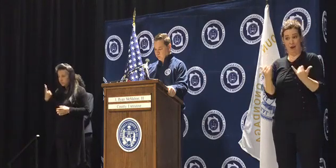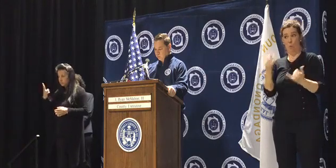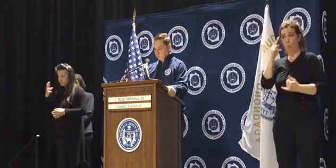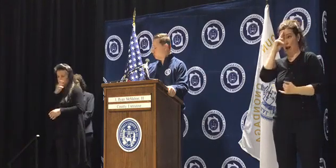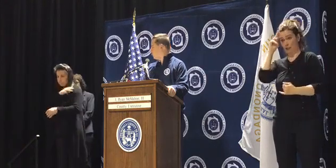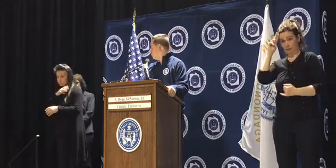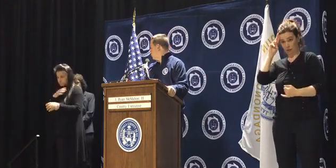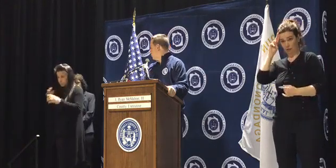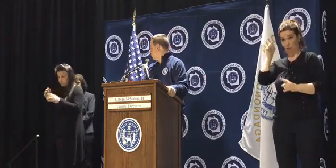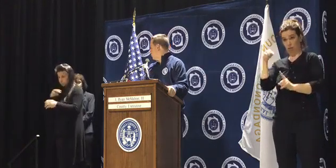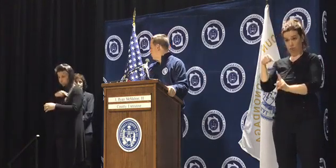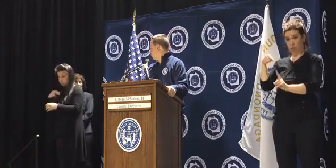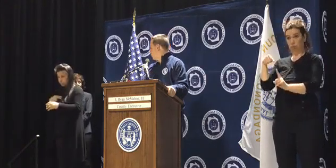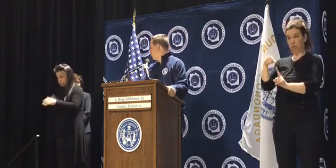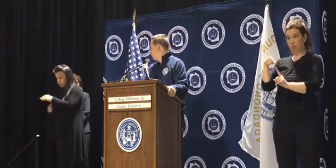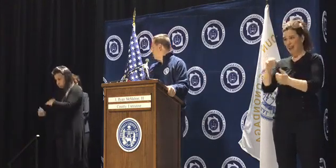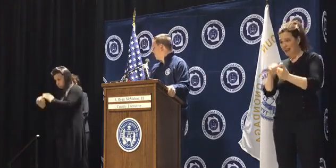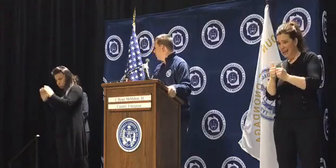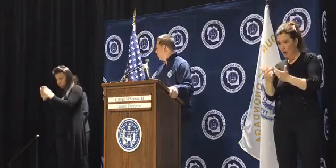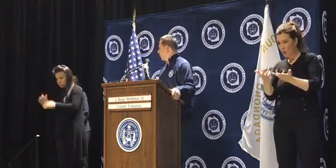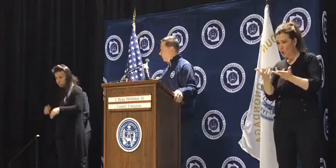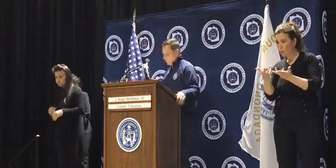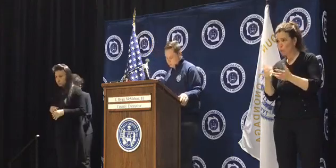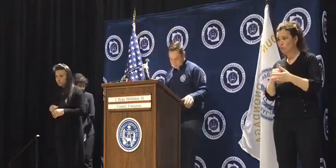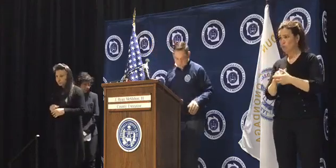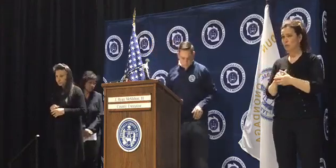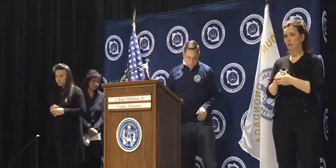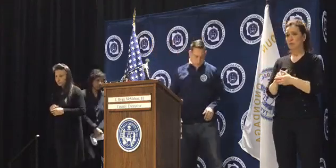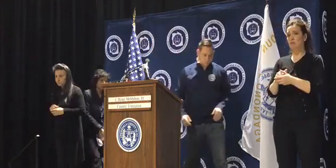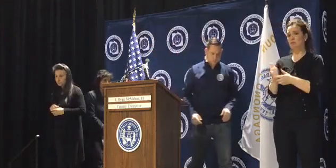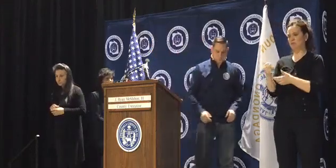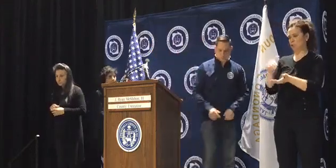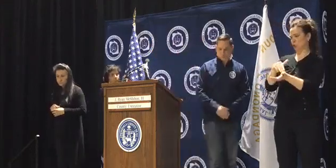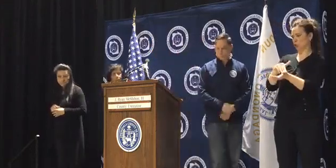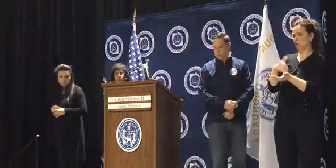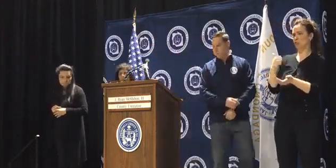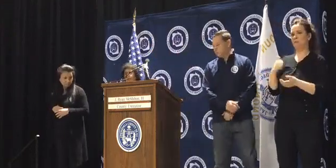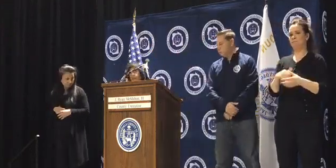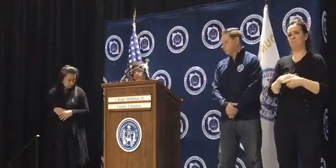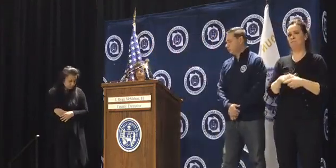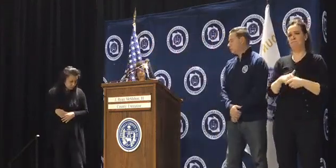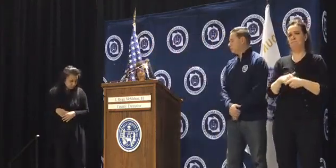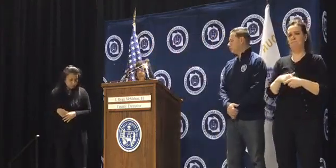condition on them? You heard, Doctor? Yes. Come on.